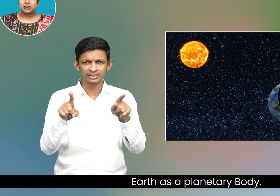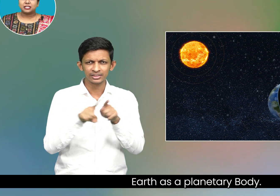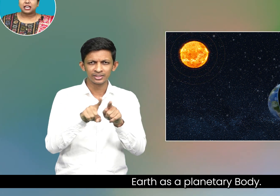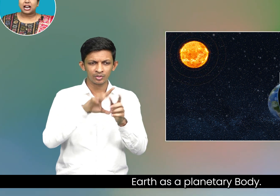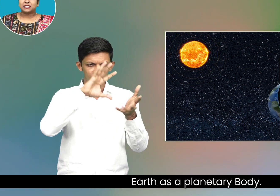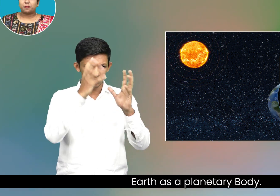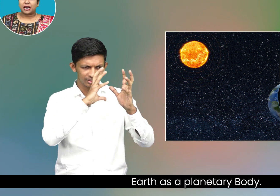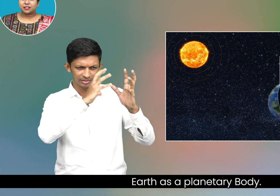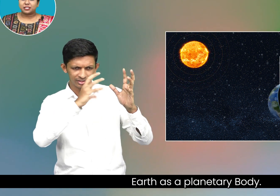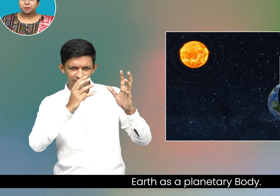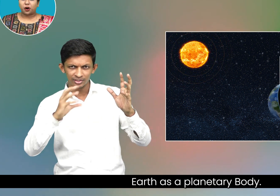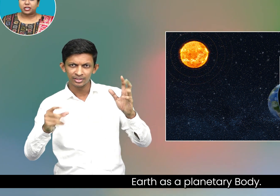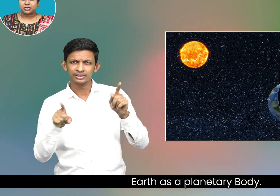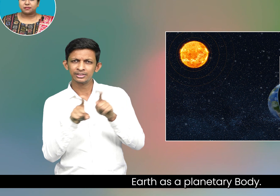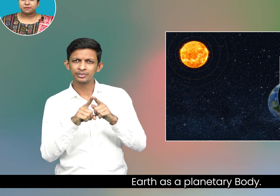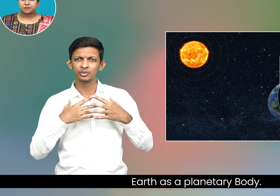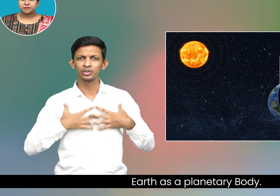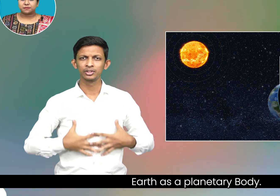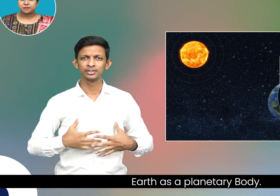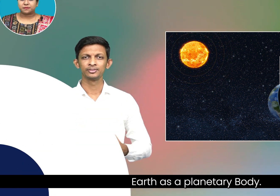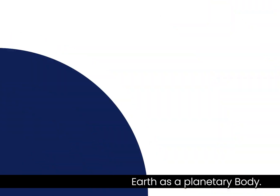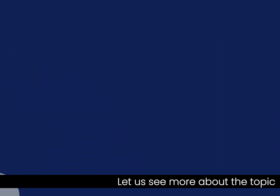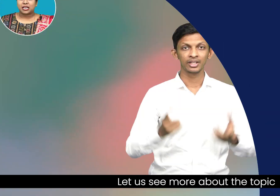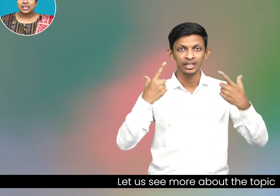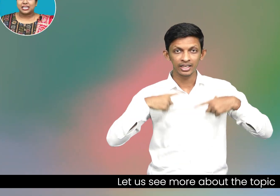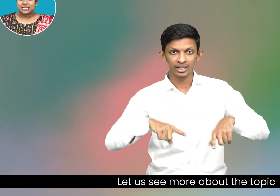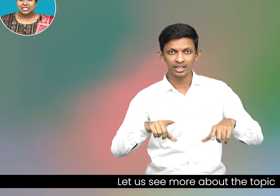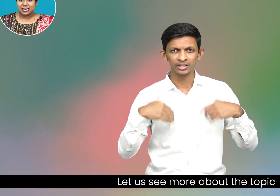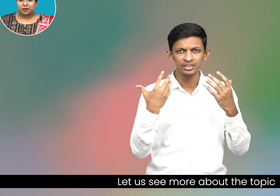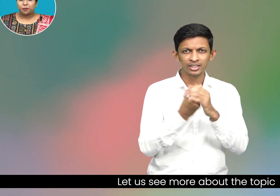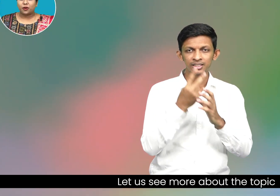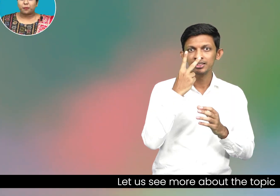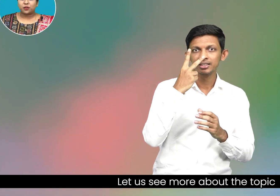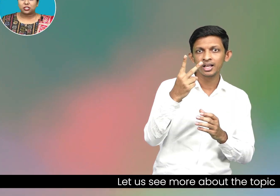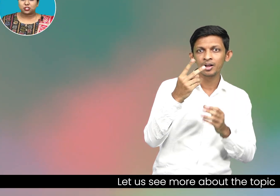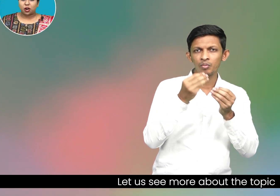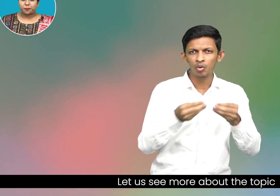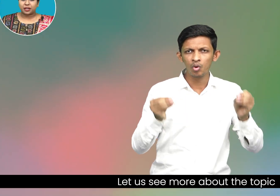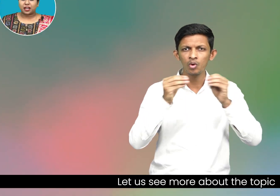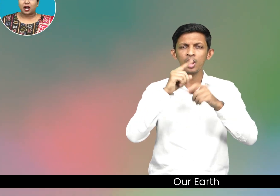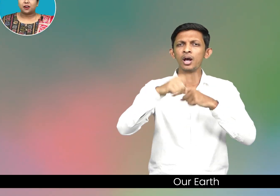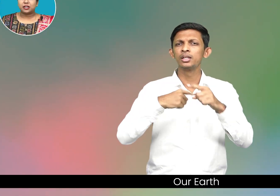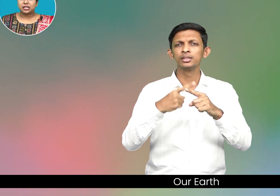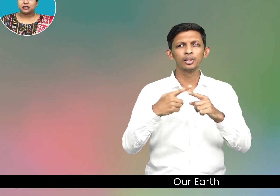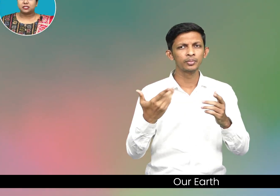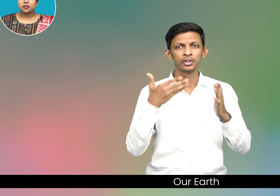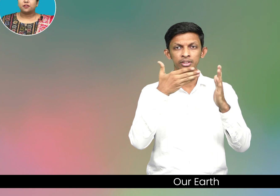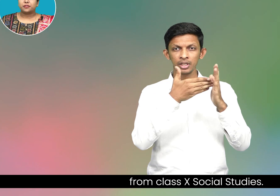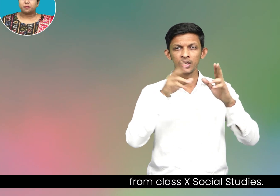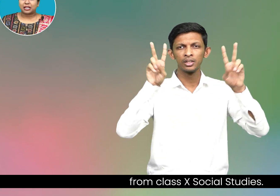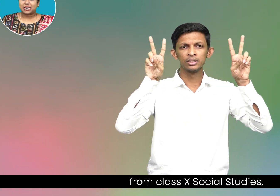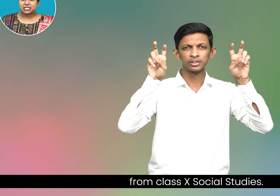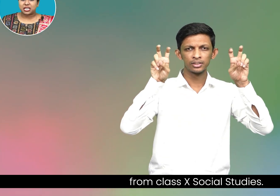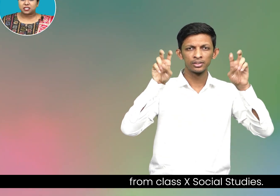Earth as a planetary body. Let us see more about the topic, our Earth